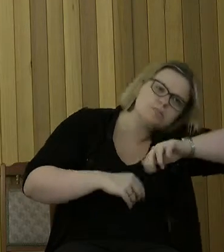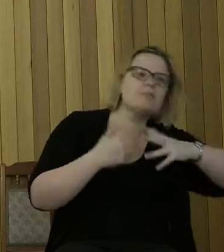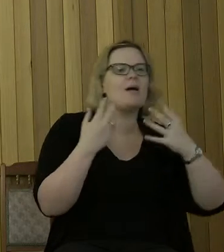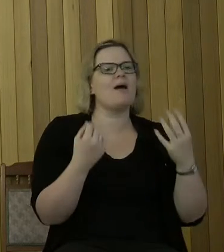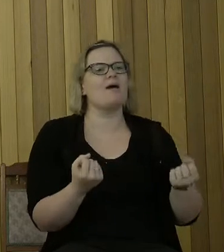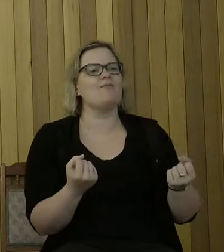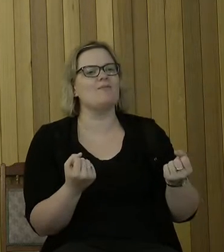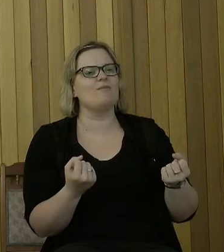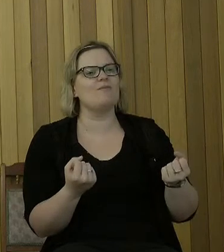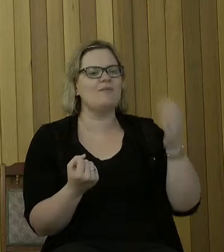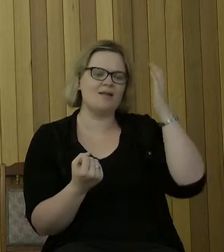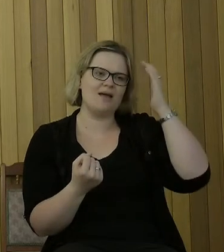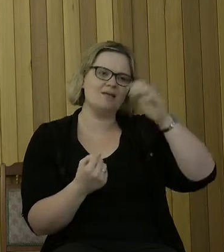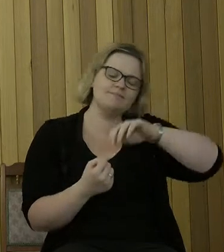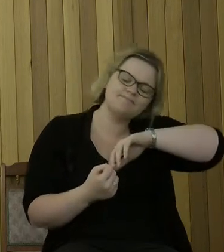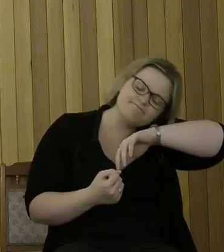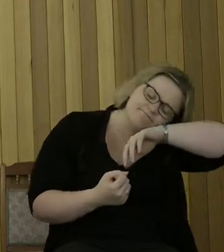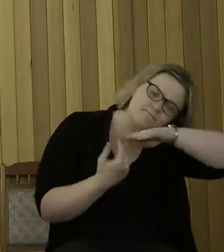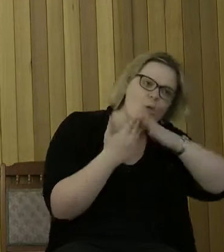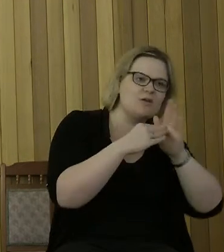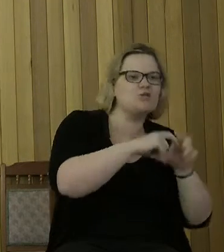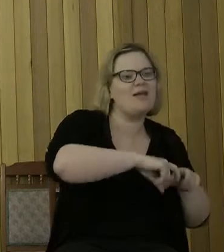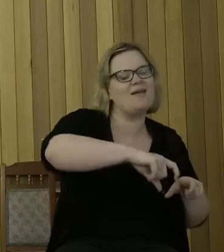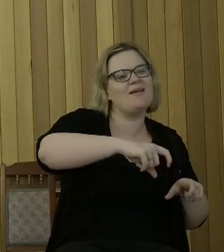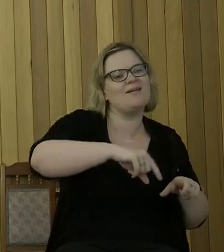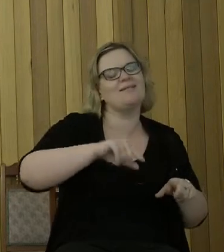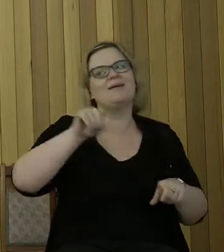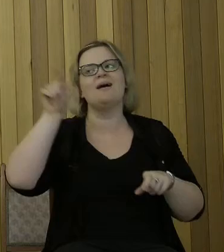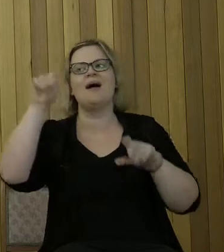He was lying with his head on the arm of the chair. The pastor